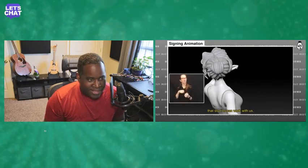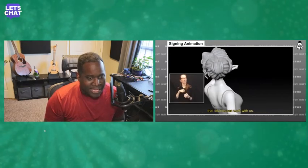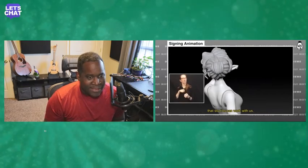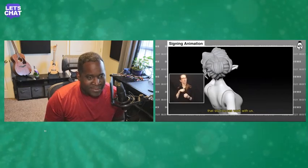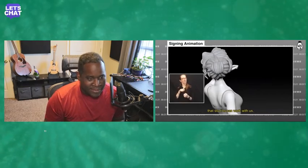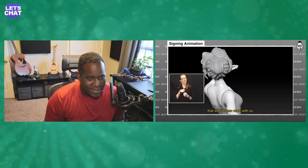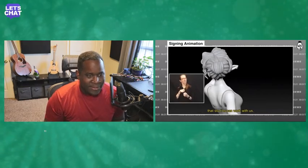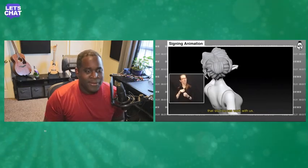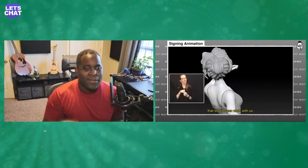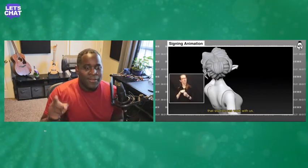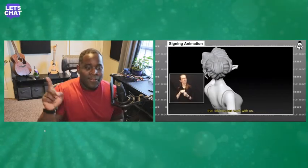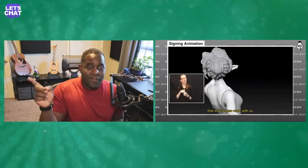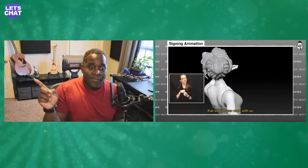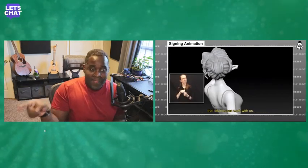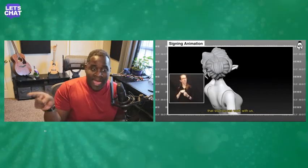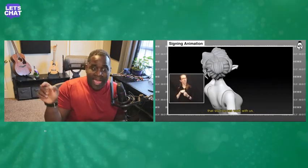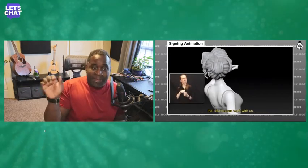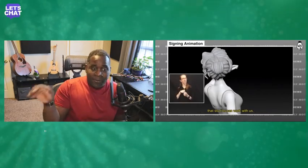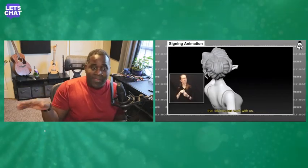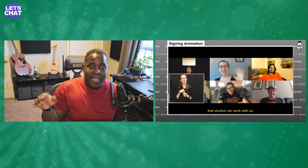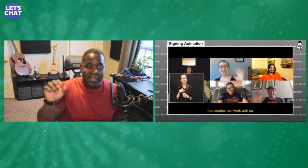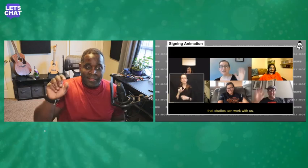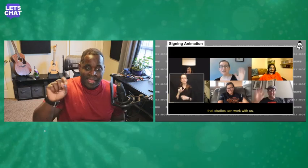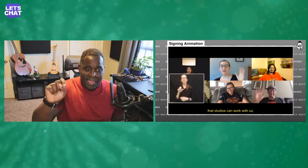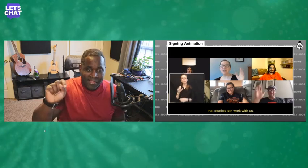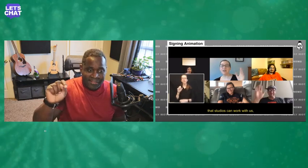Animation in particular.